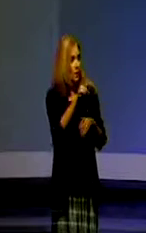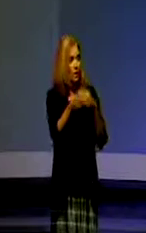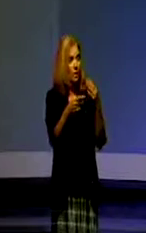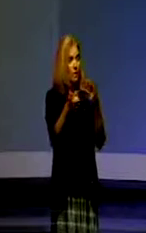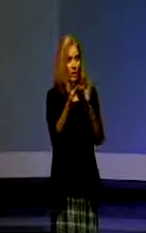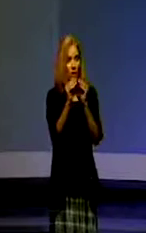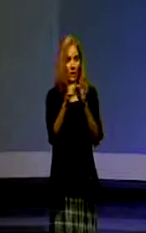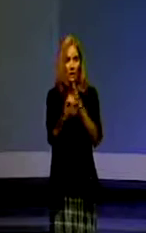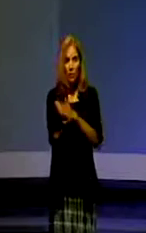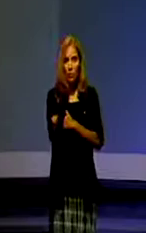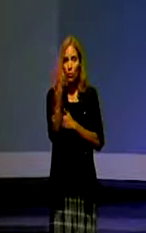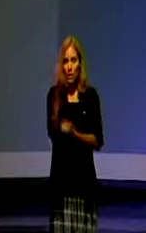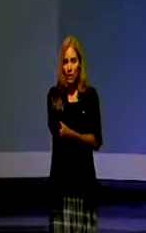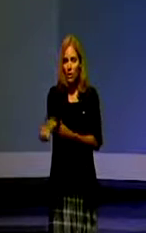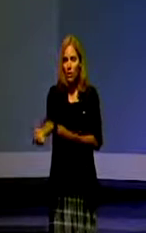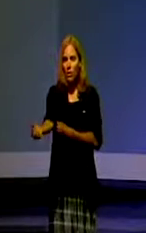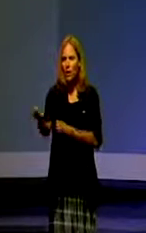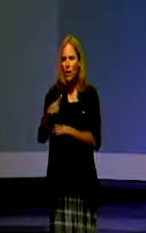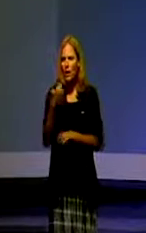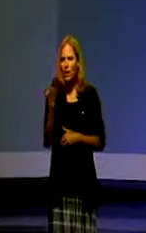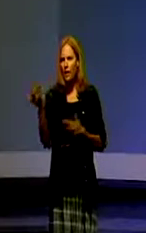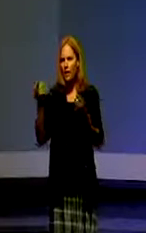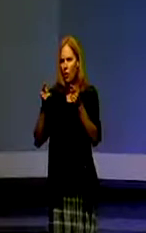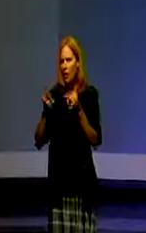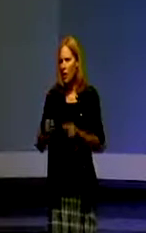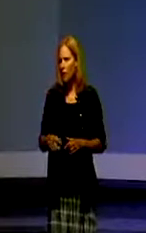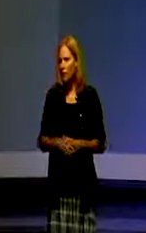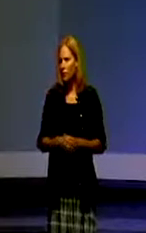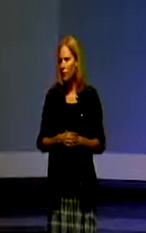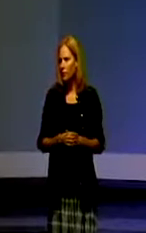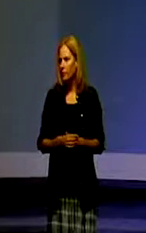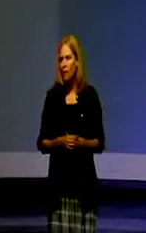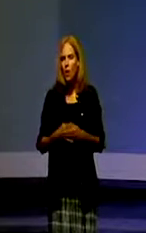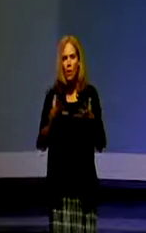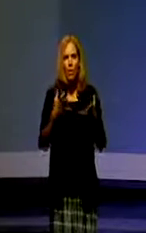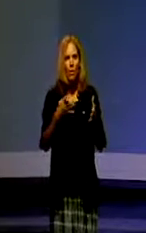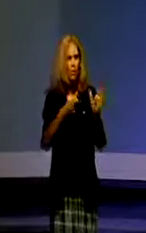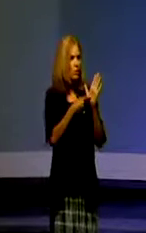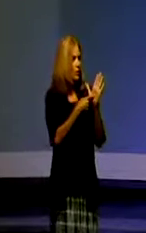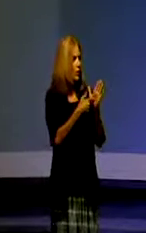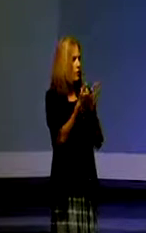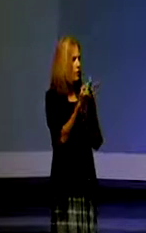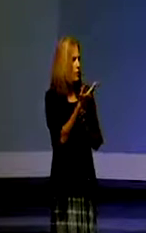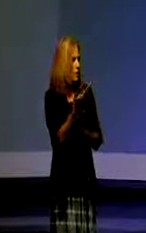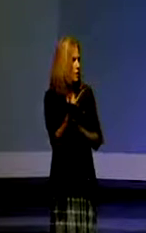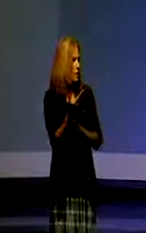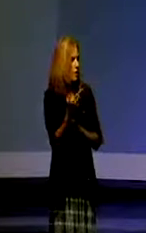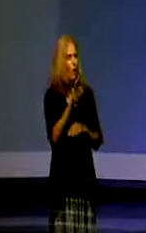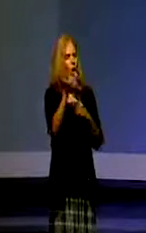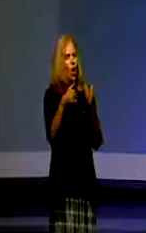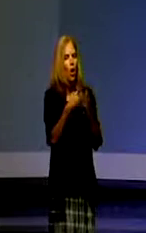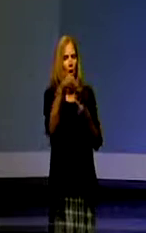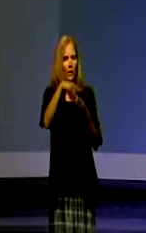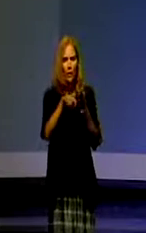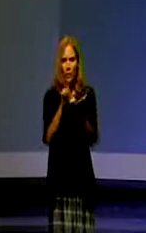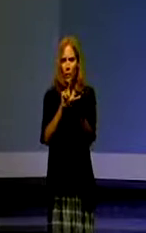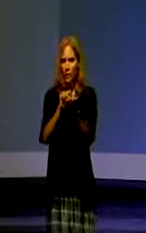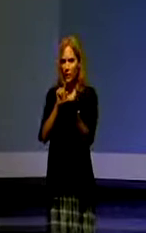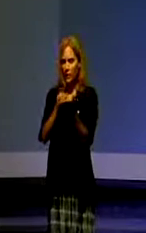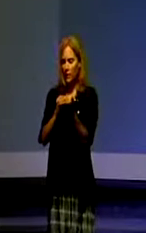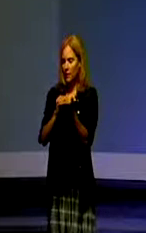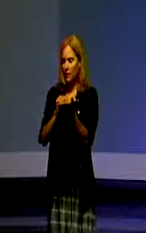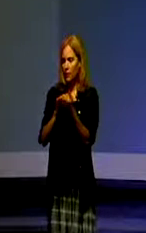services this morning or anything else that's going on. We want to highlight a couple things, though, and you can find all this information in your